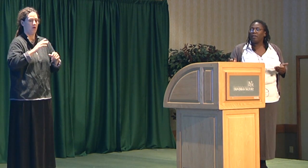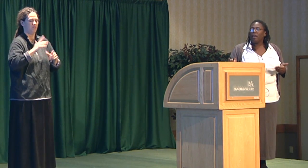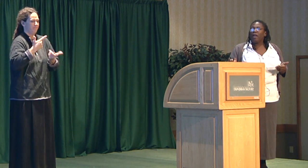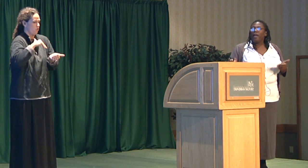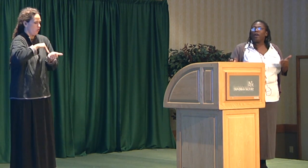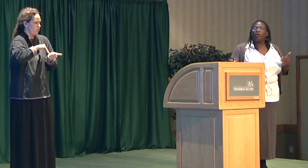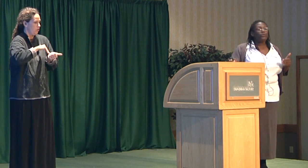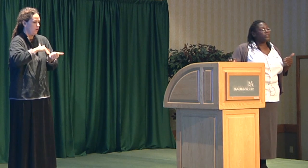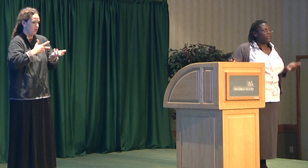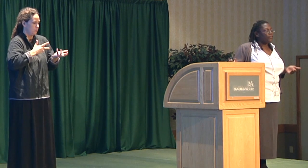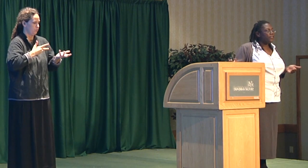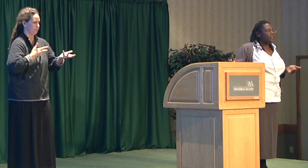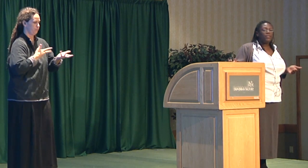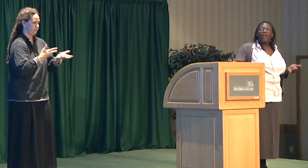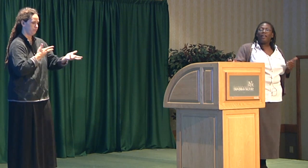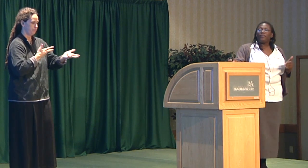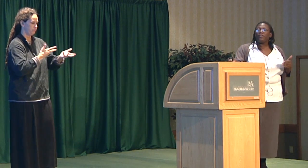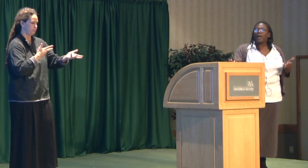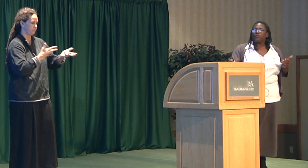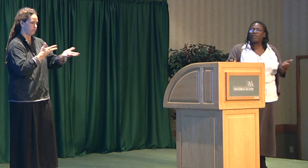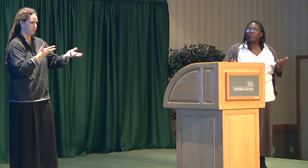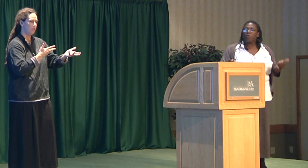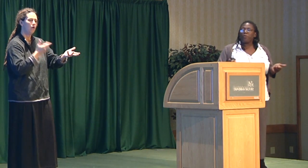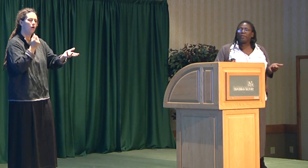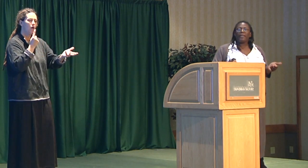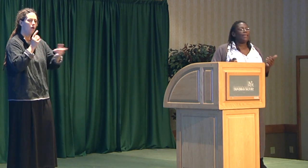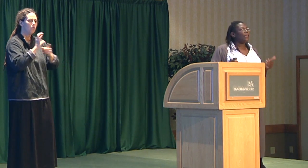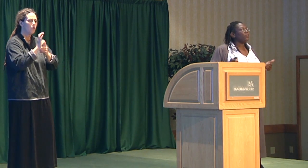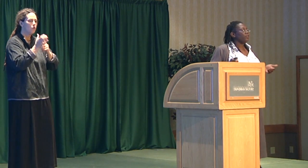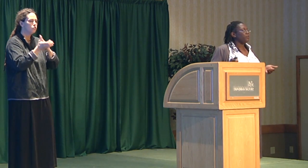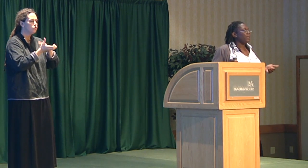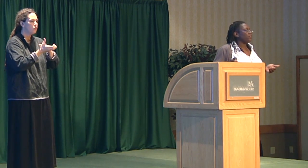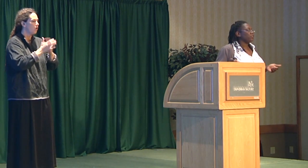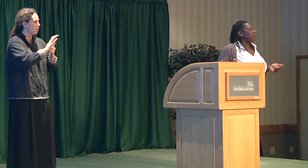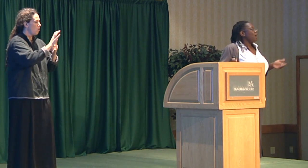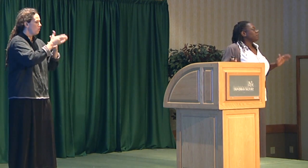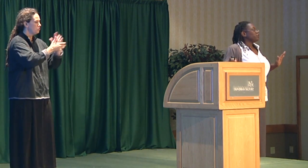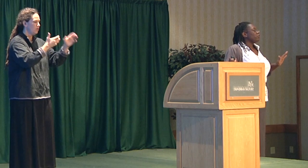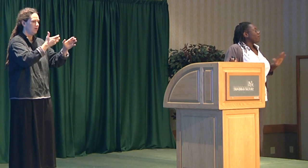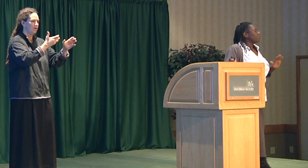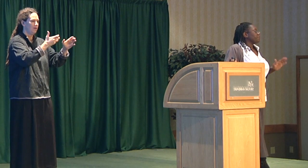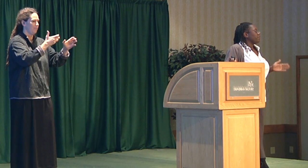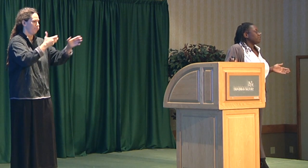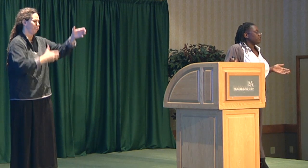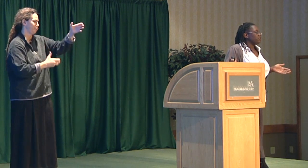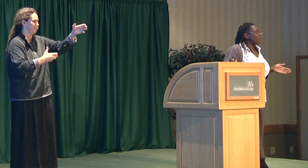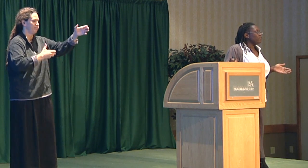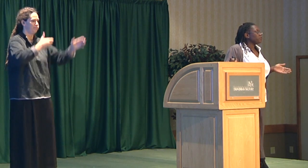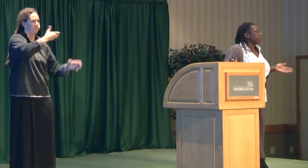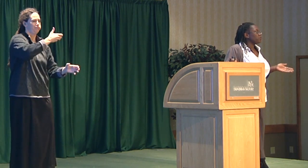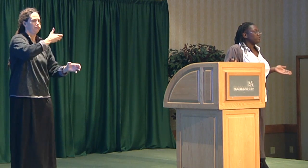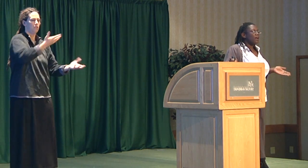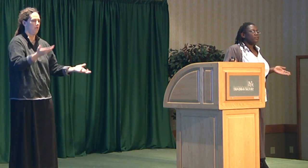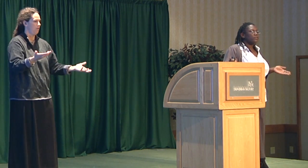effectively. And cultural differences, if they're not addressed appropriately, can hinder the communication. I'm sure you've all experienced this